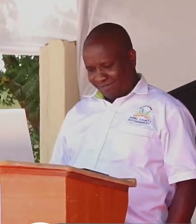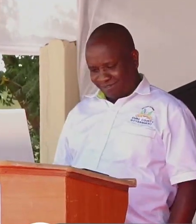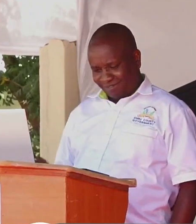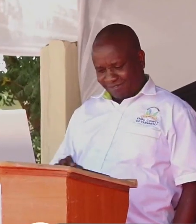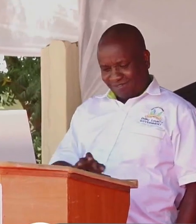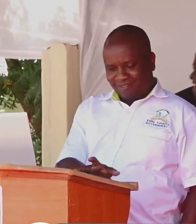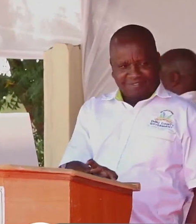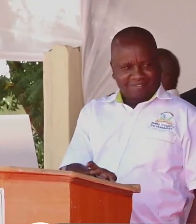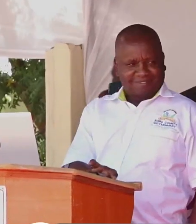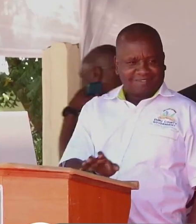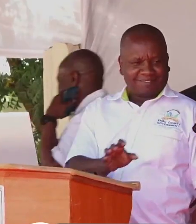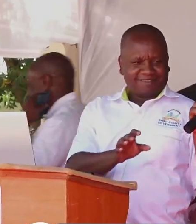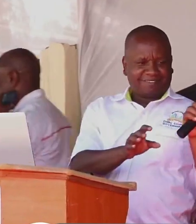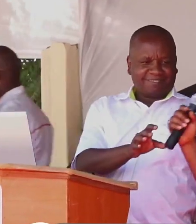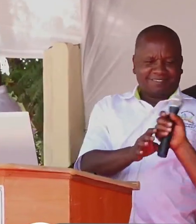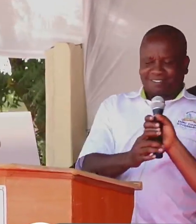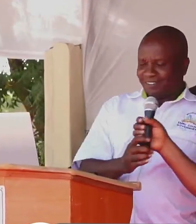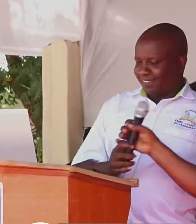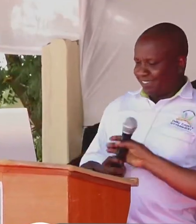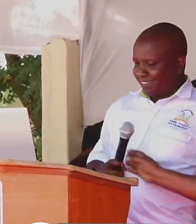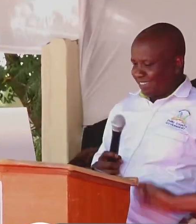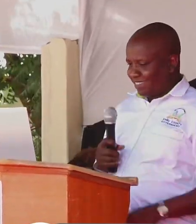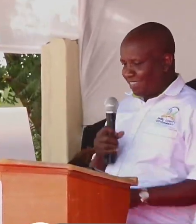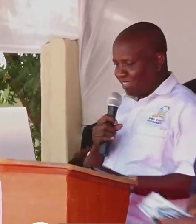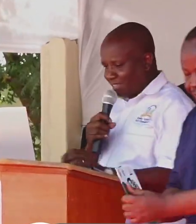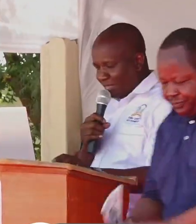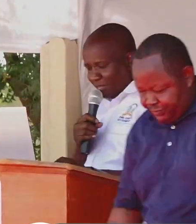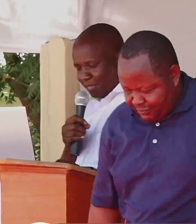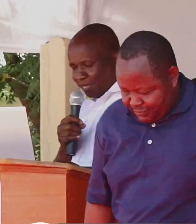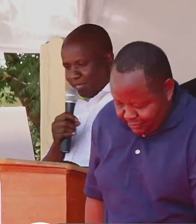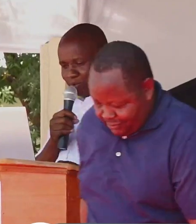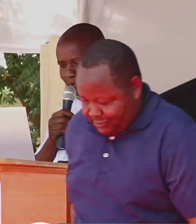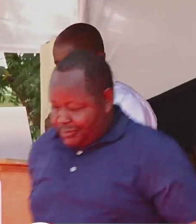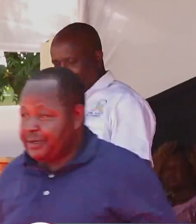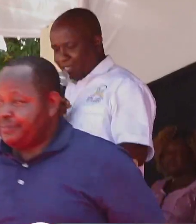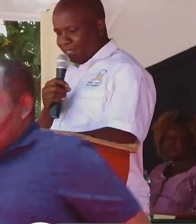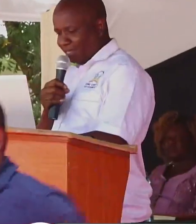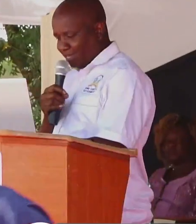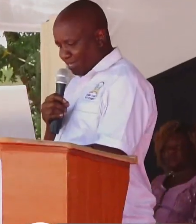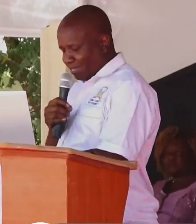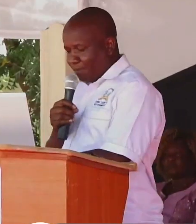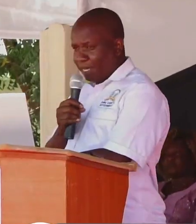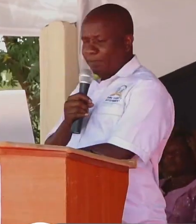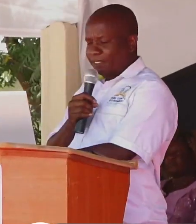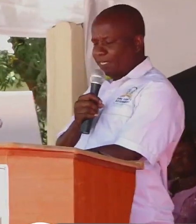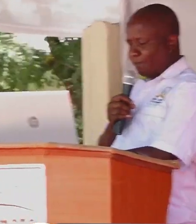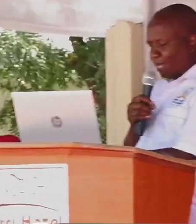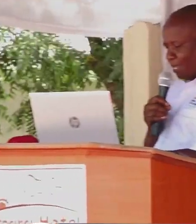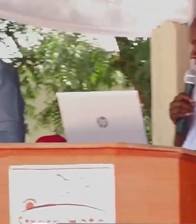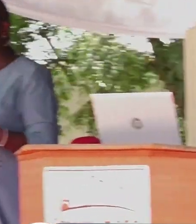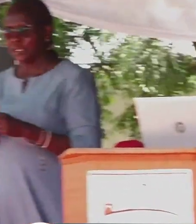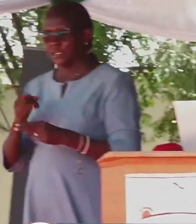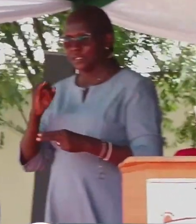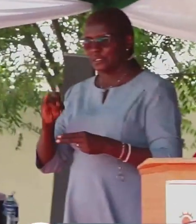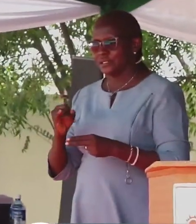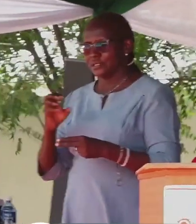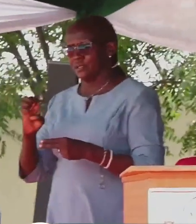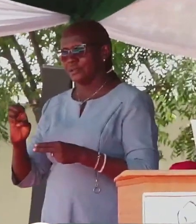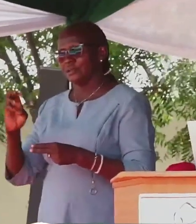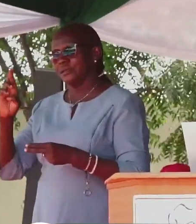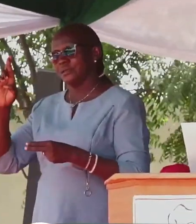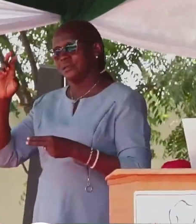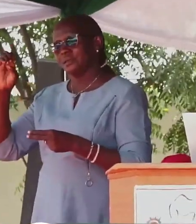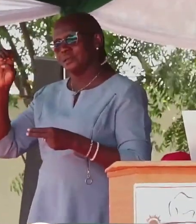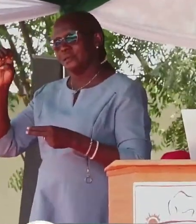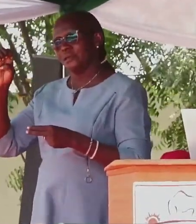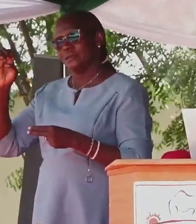present. So you're welcome. Thank you. Thank you. Keep it brief, sir. Thank you, Waziri. My name is Jeremiah Ireli, and